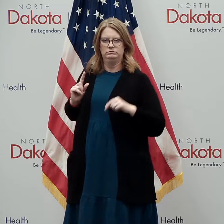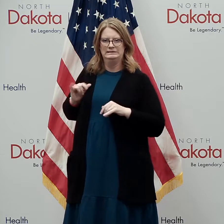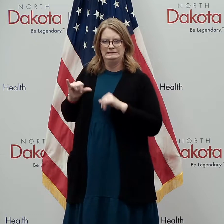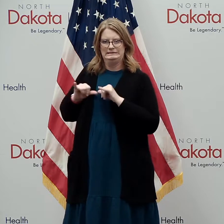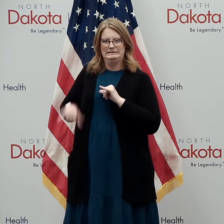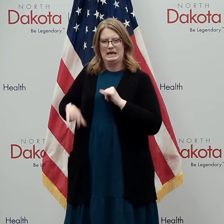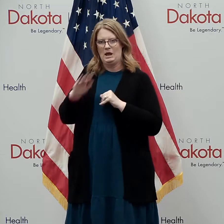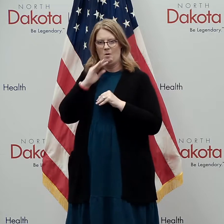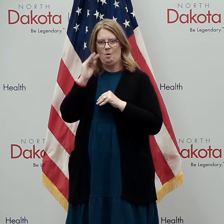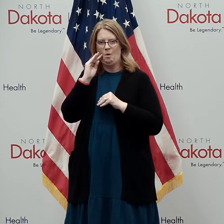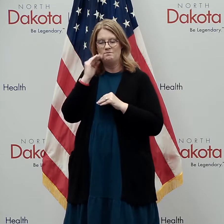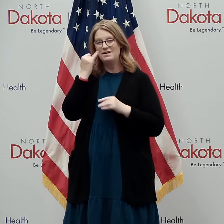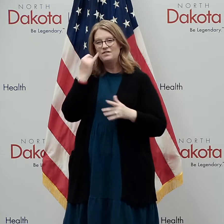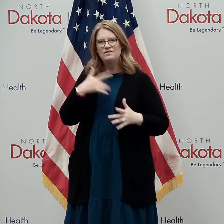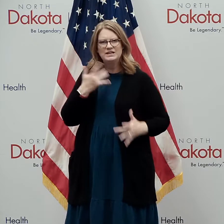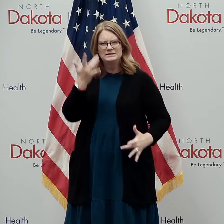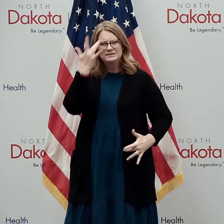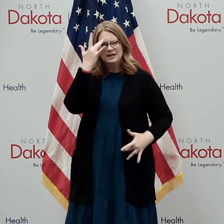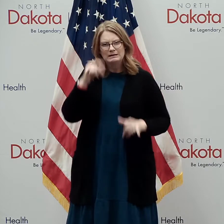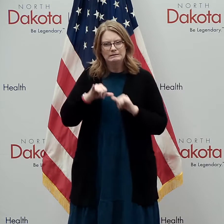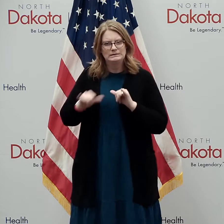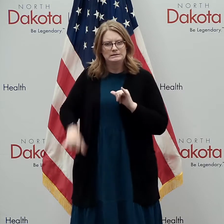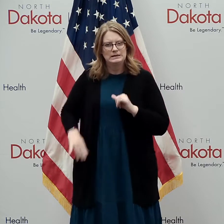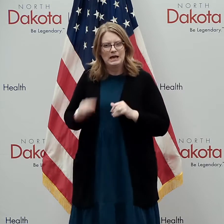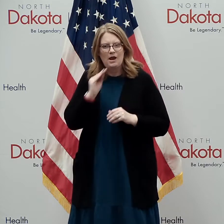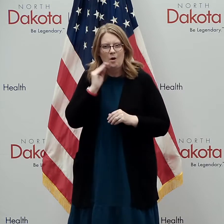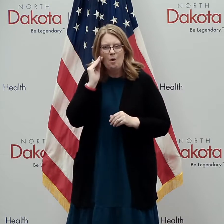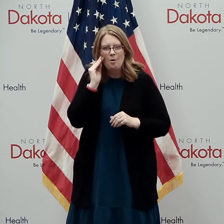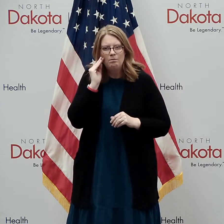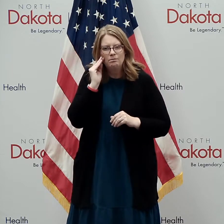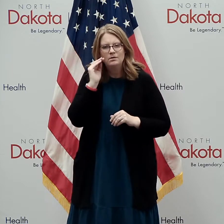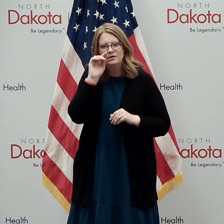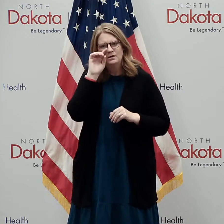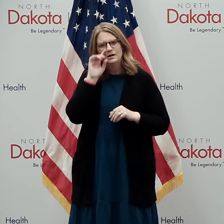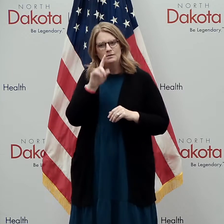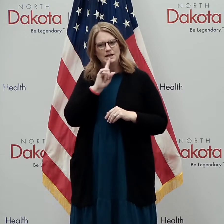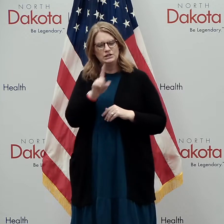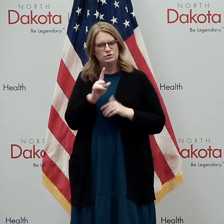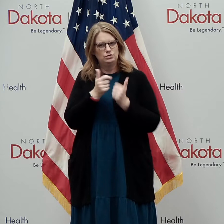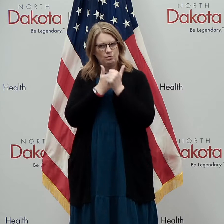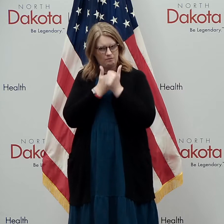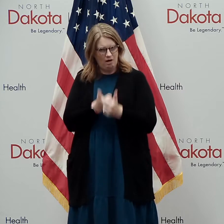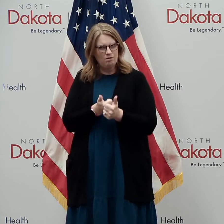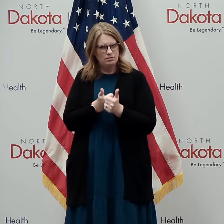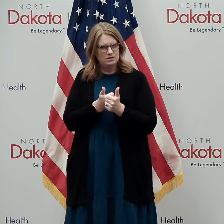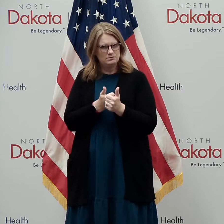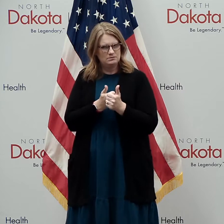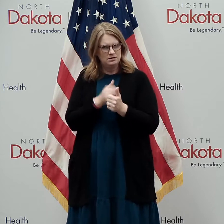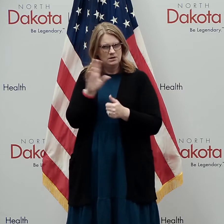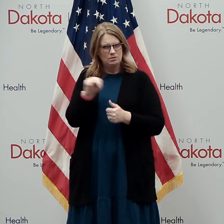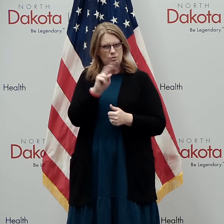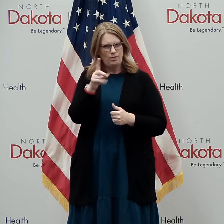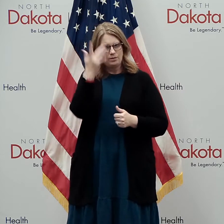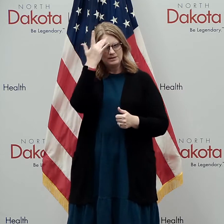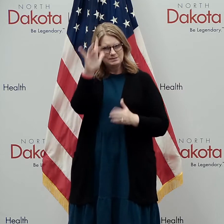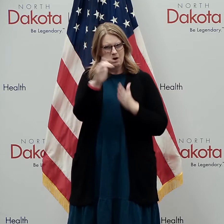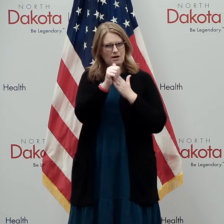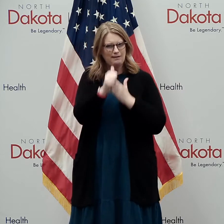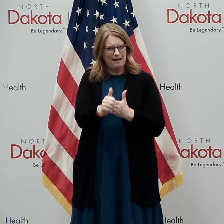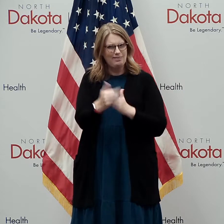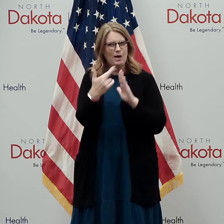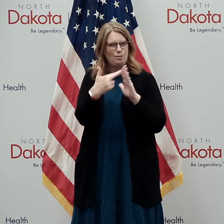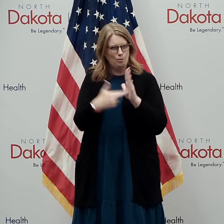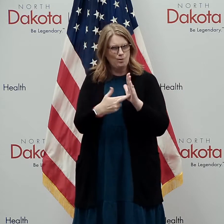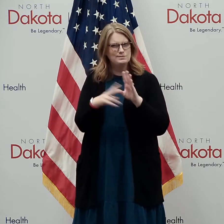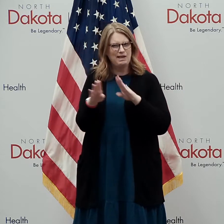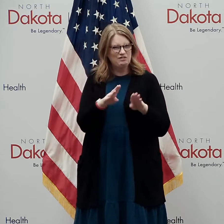feeling well, stay home from work and make sure that you're practicing all of good North Dakota SMART guideline practices.